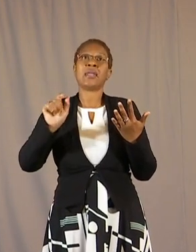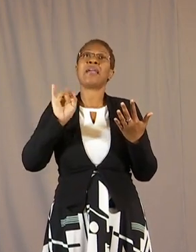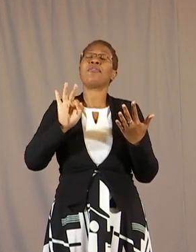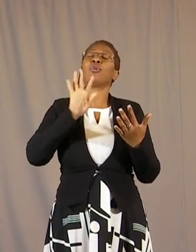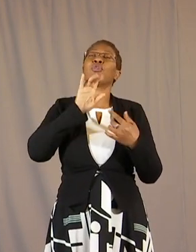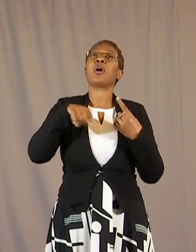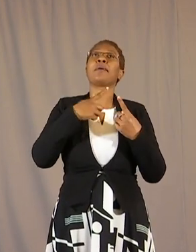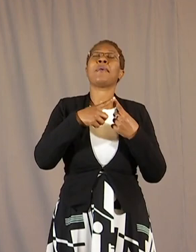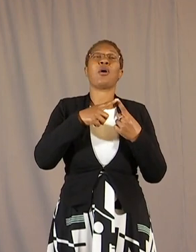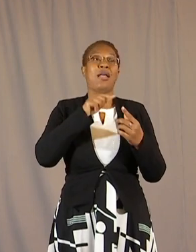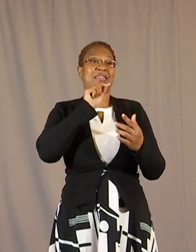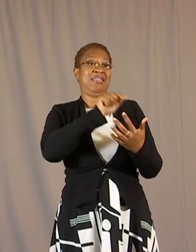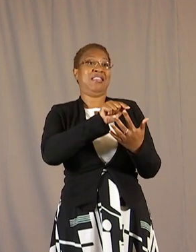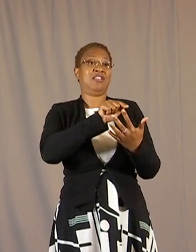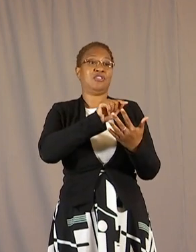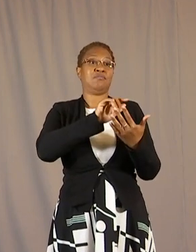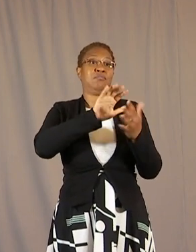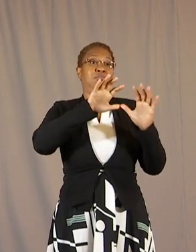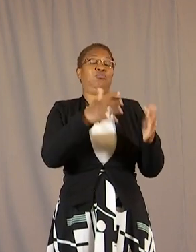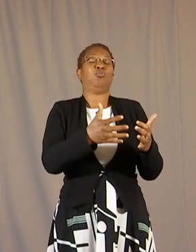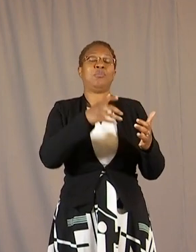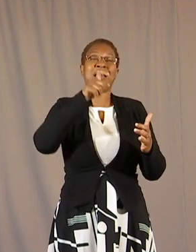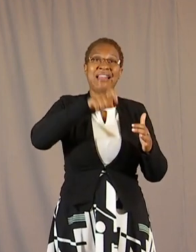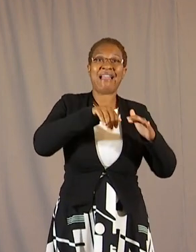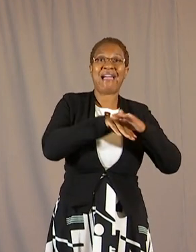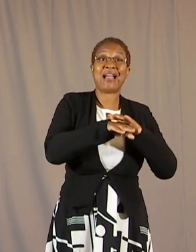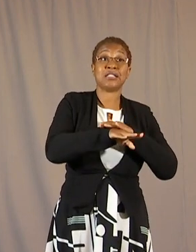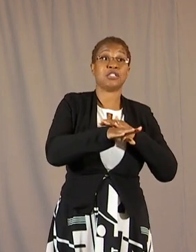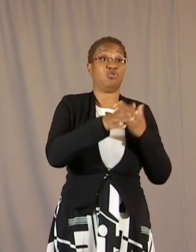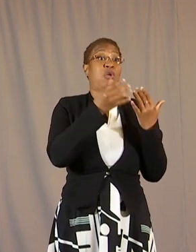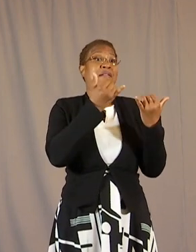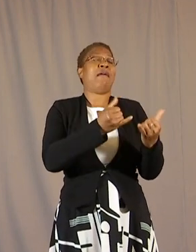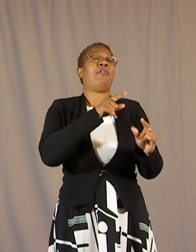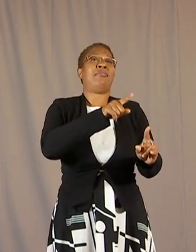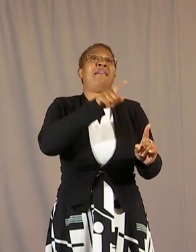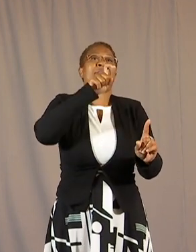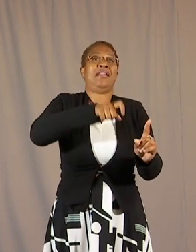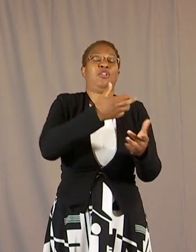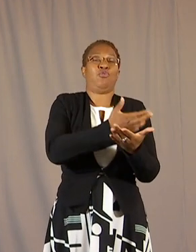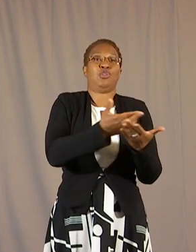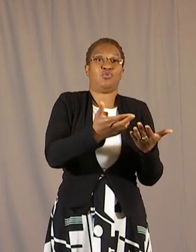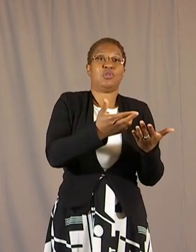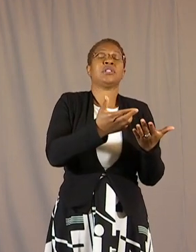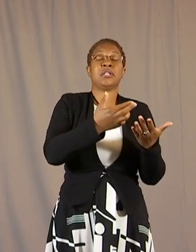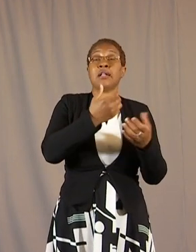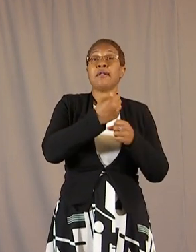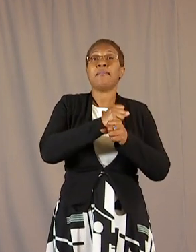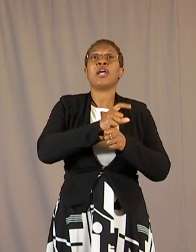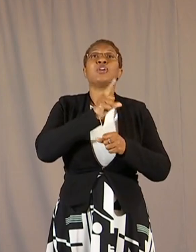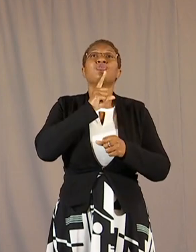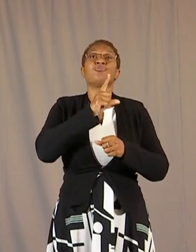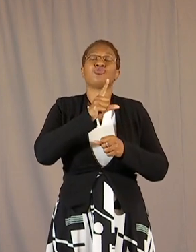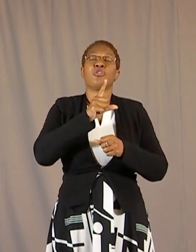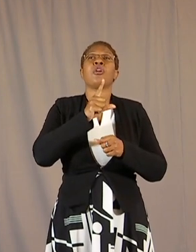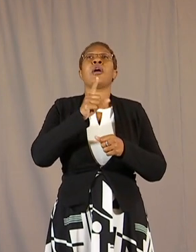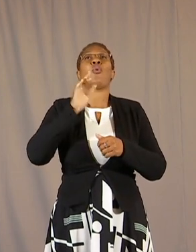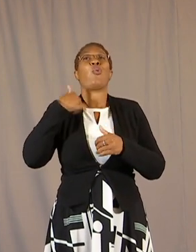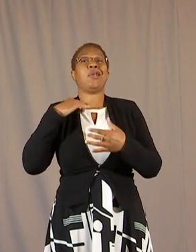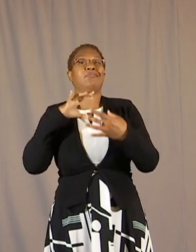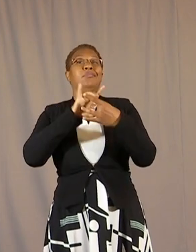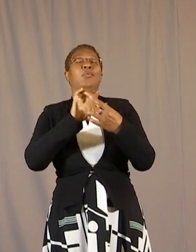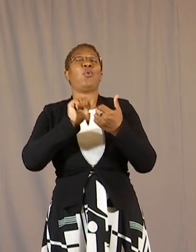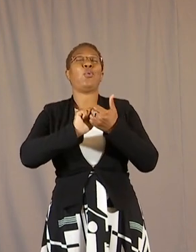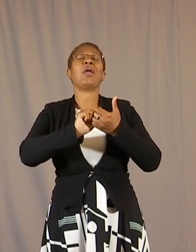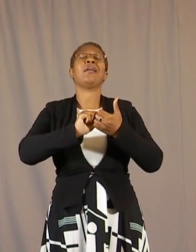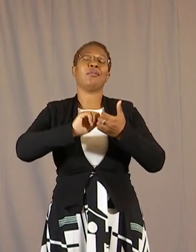this population, because we know this is the population that need those resources. And then get those resources to the people in the community that can